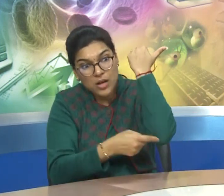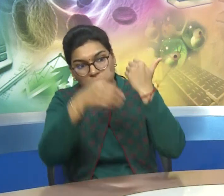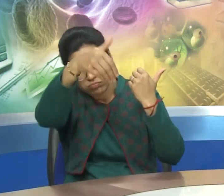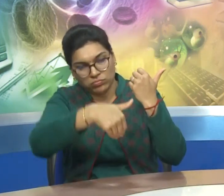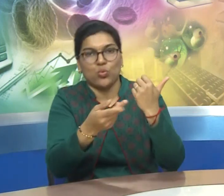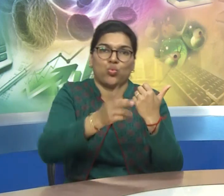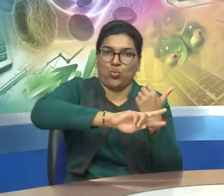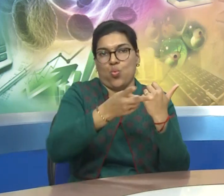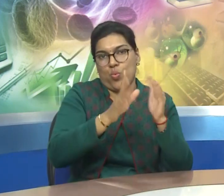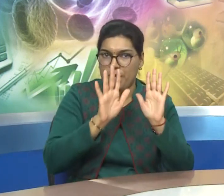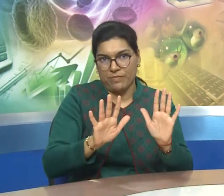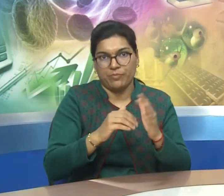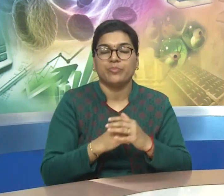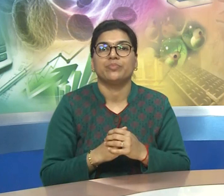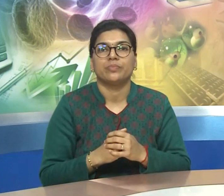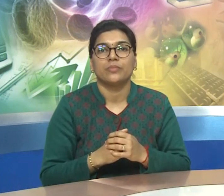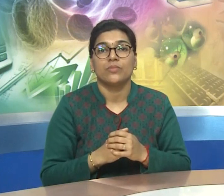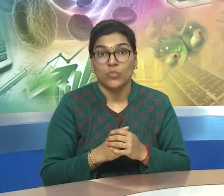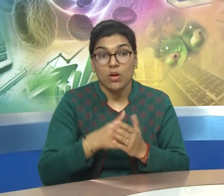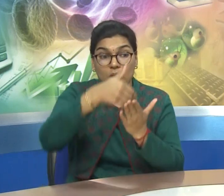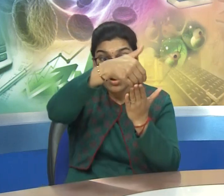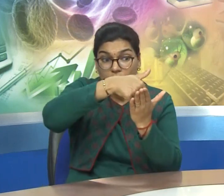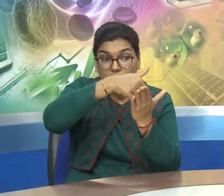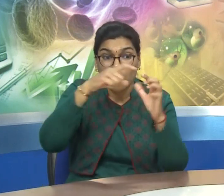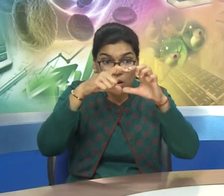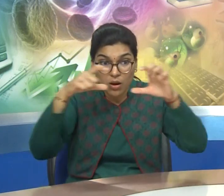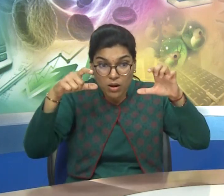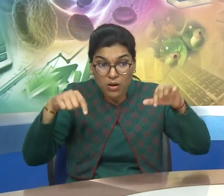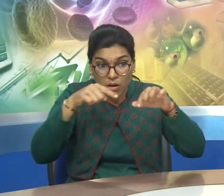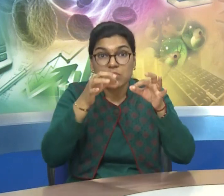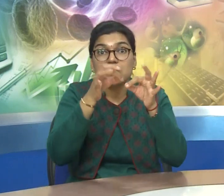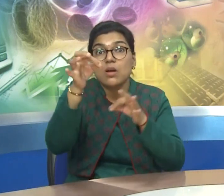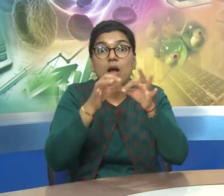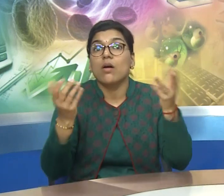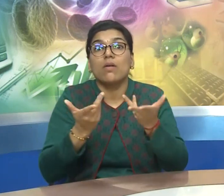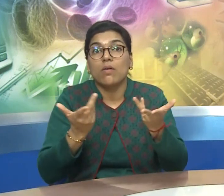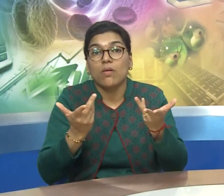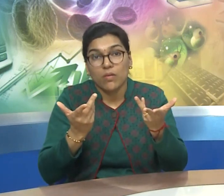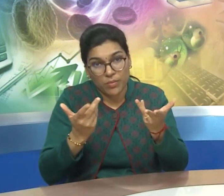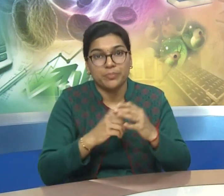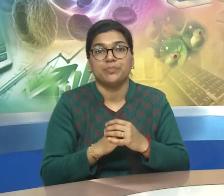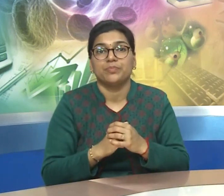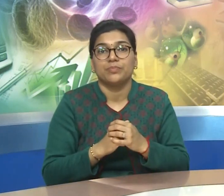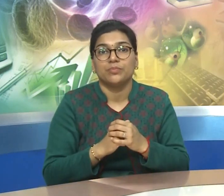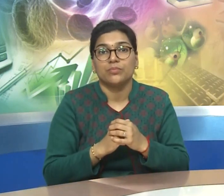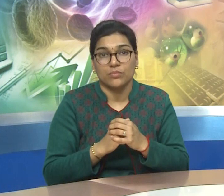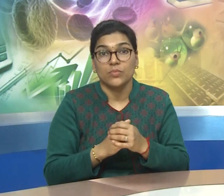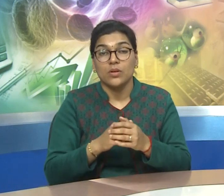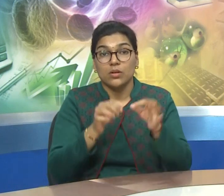in the library book. Do you know the dimension of catalog card? You can see on